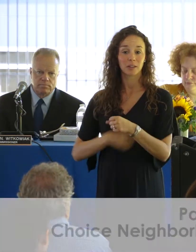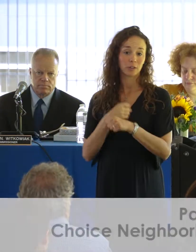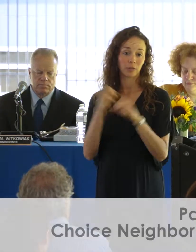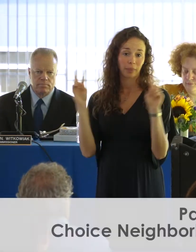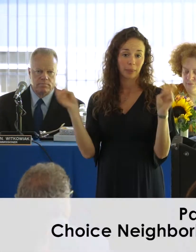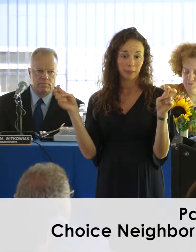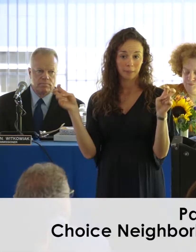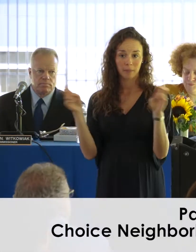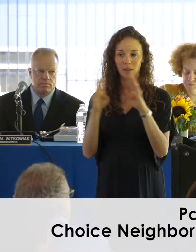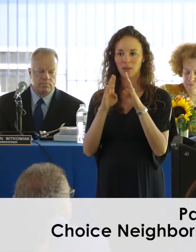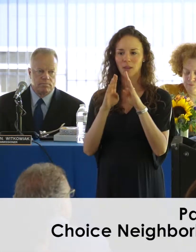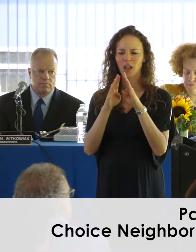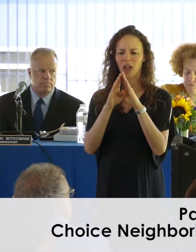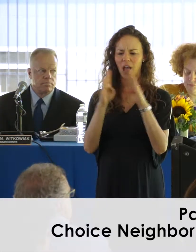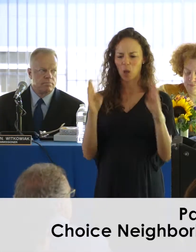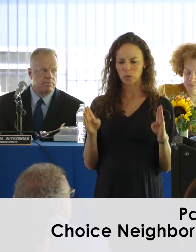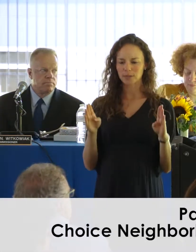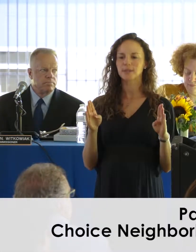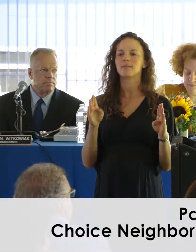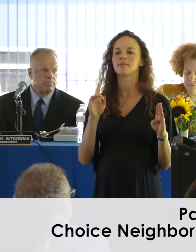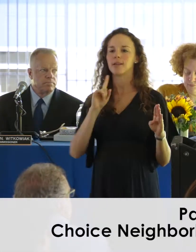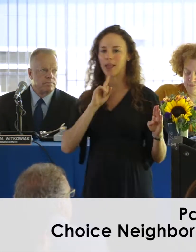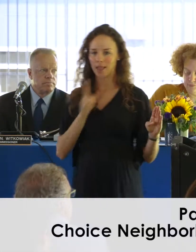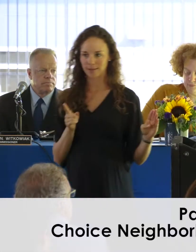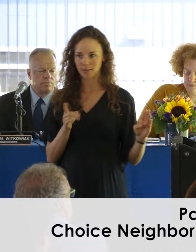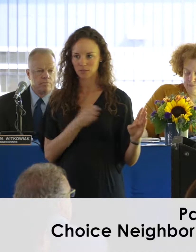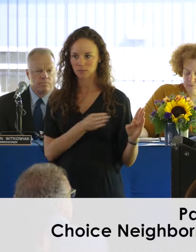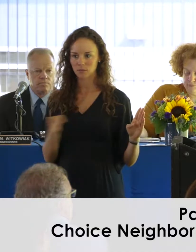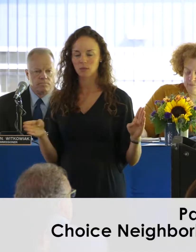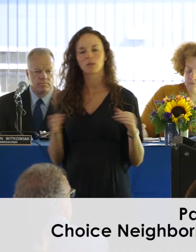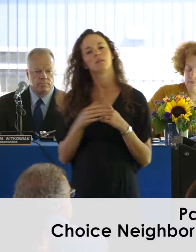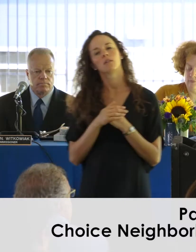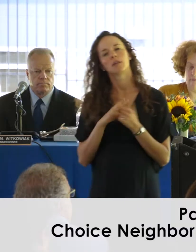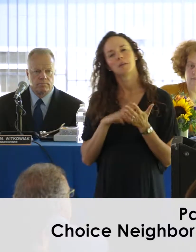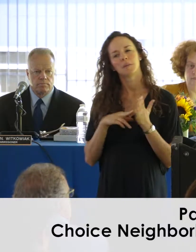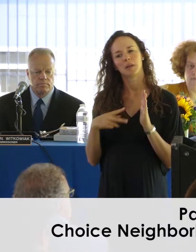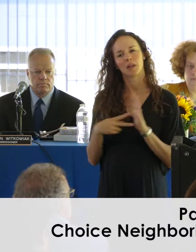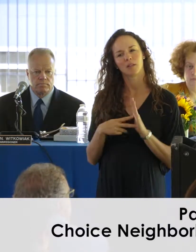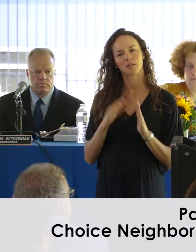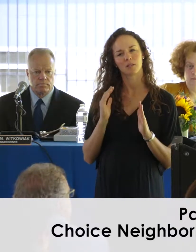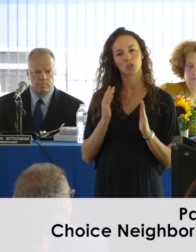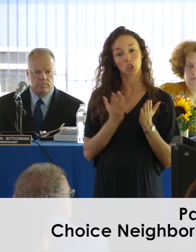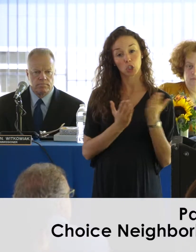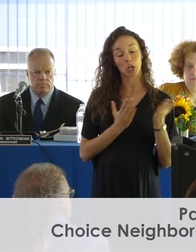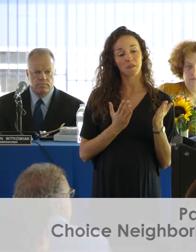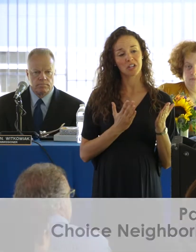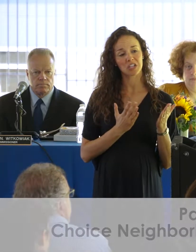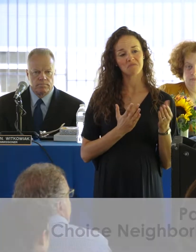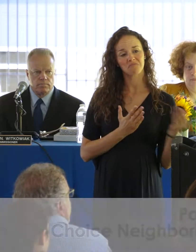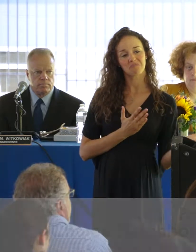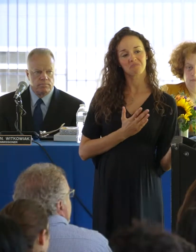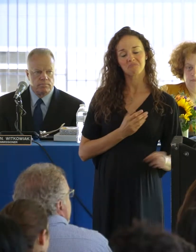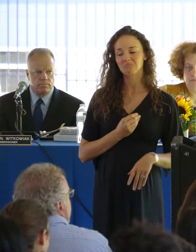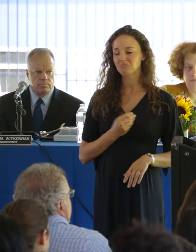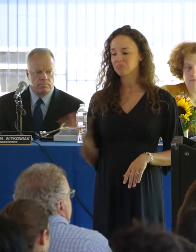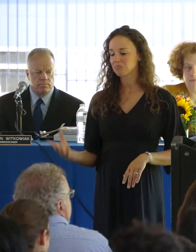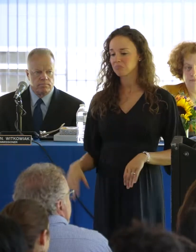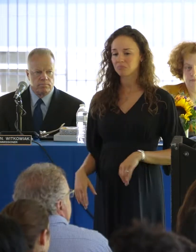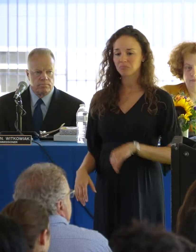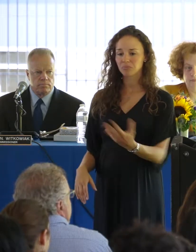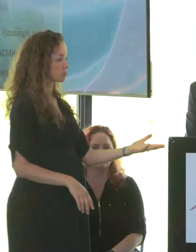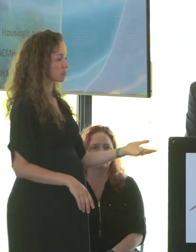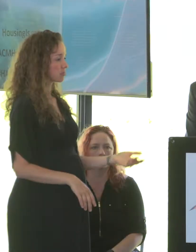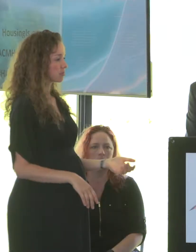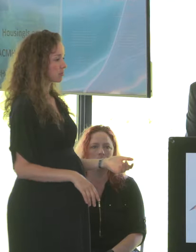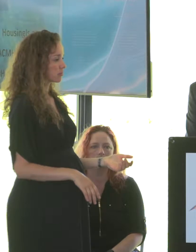is Housing Is, and it reflects an understanding that fragmented service delivery systems and siloed policy making